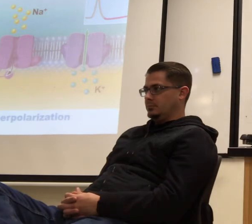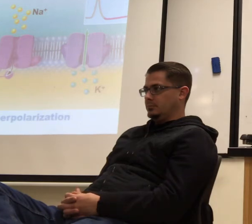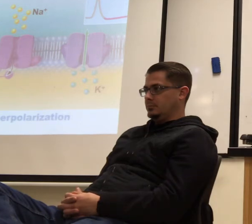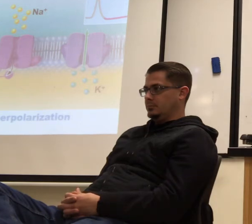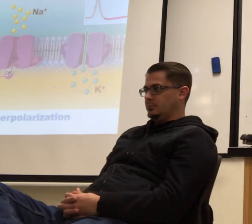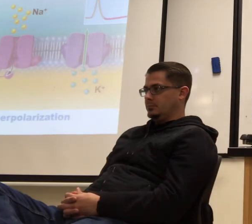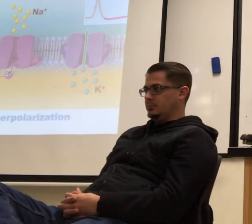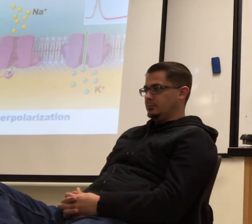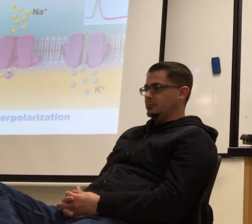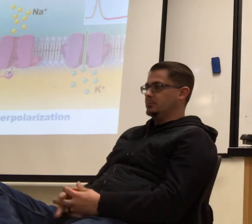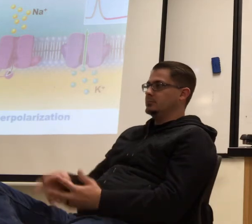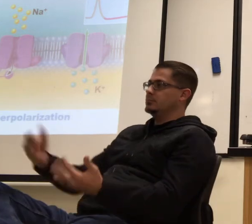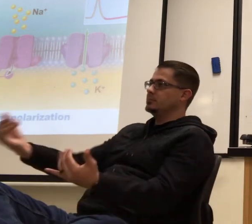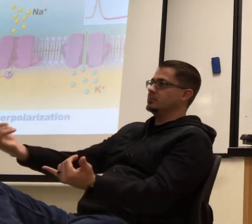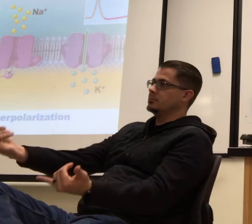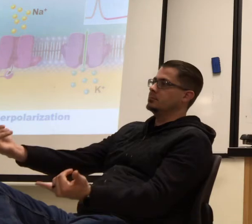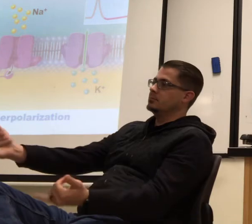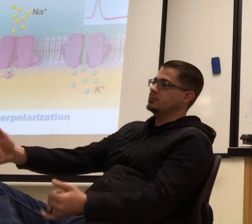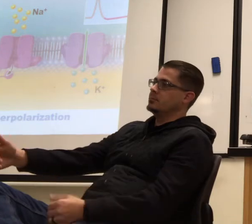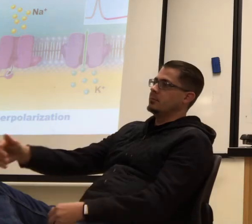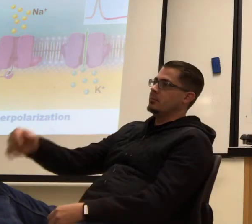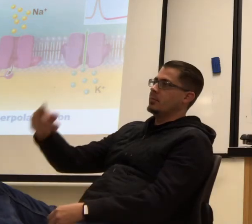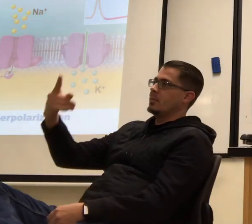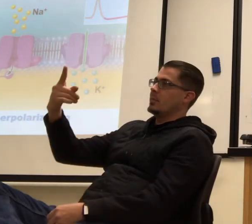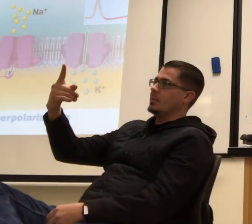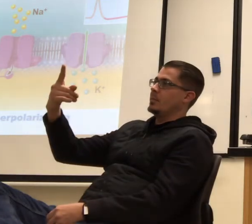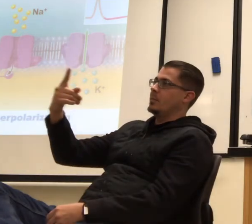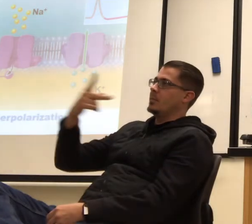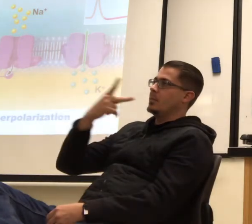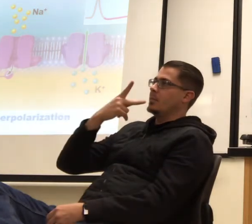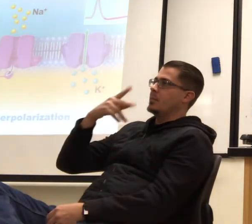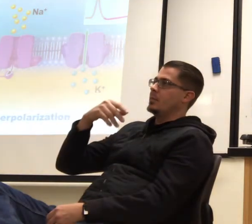Let's do some half sheet questions.